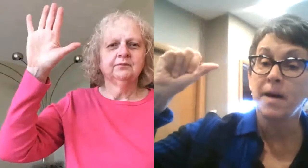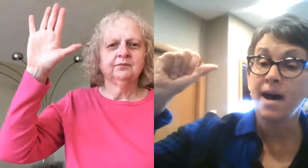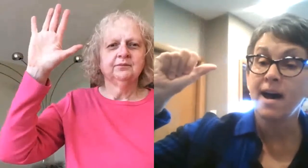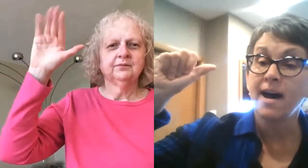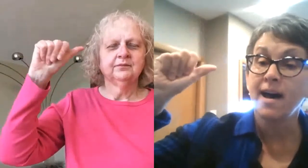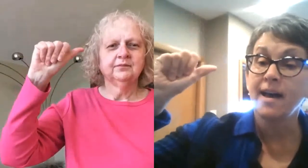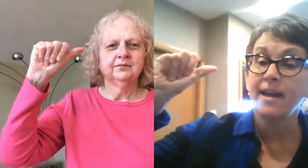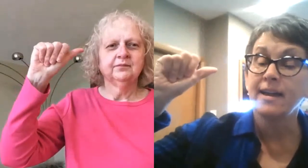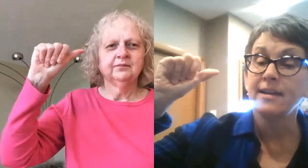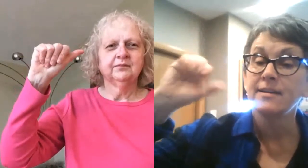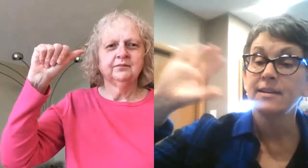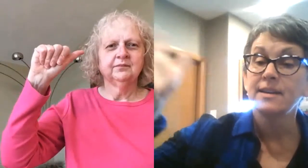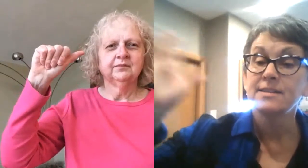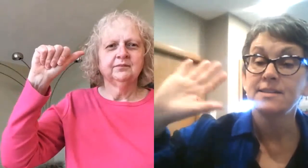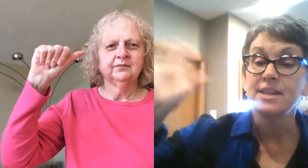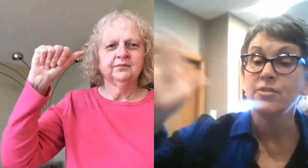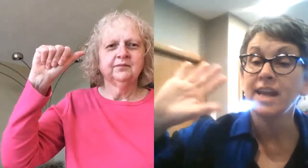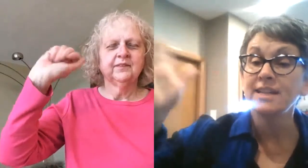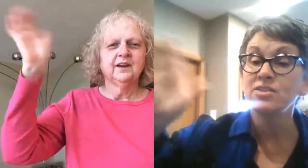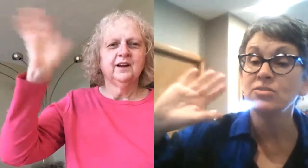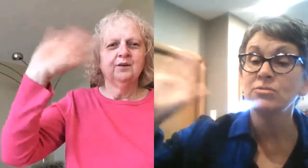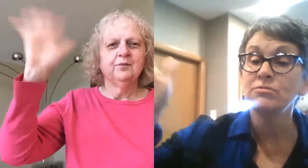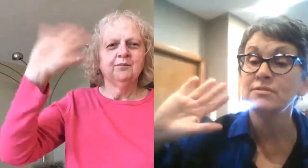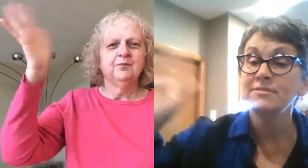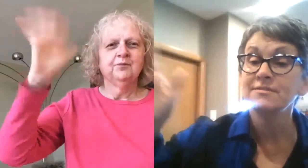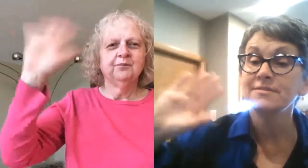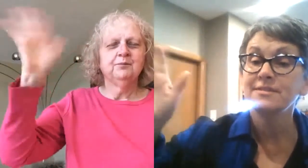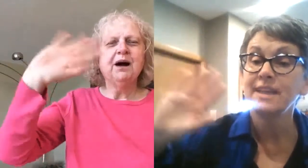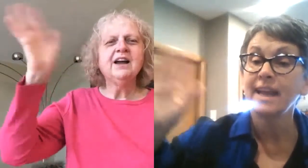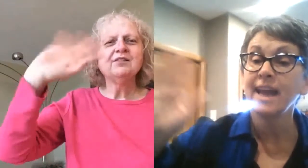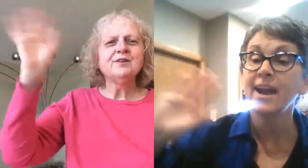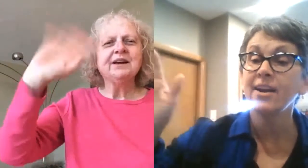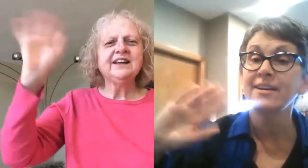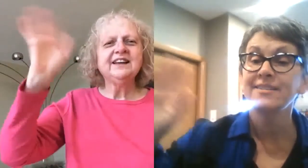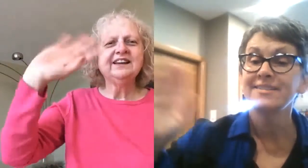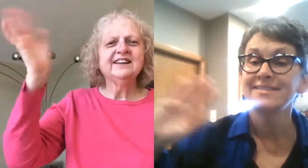goodbye. See you again soon. Bye, everybody.